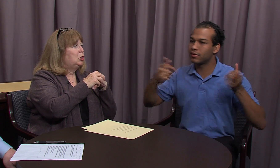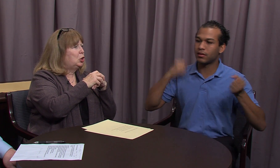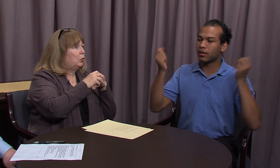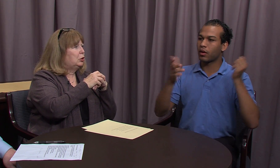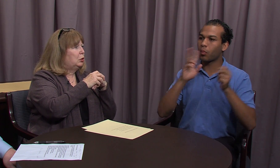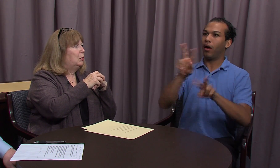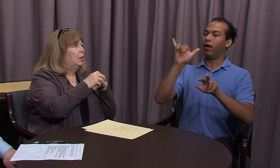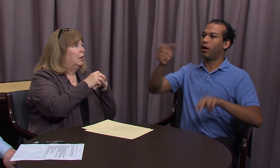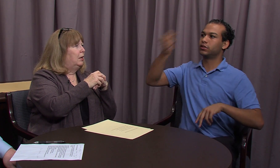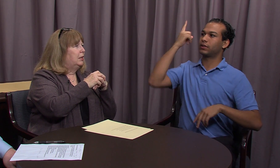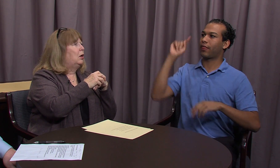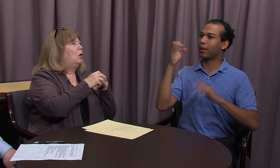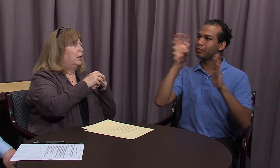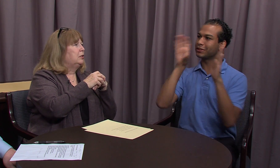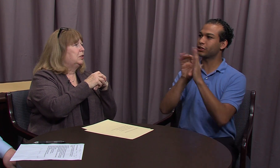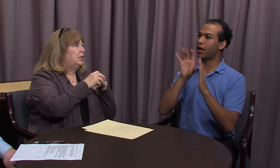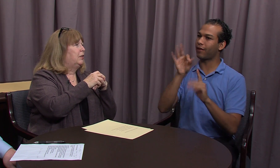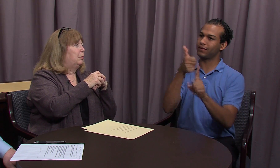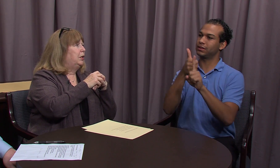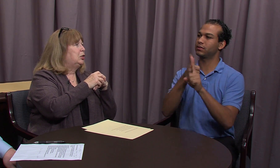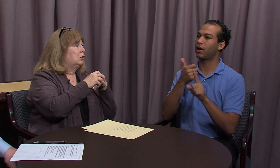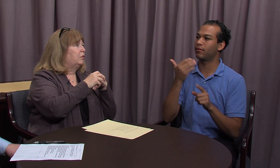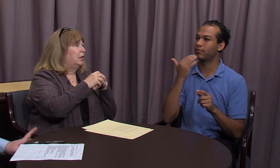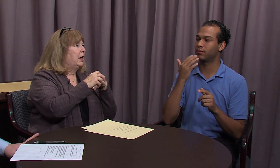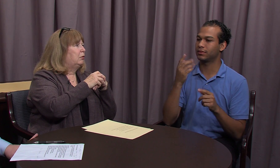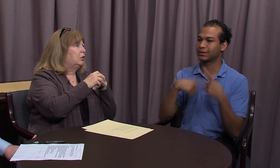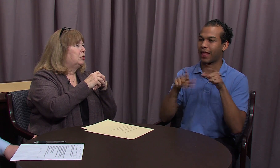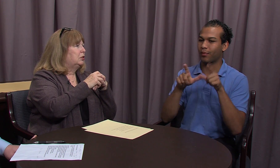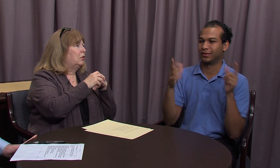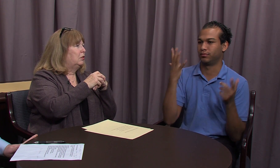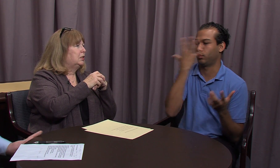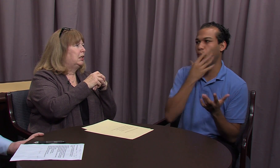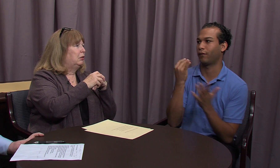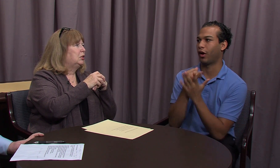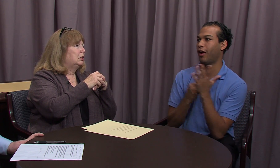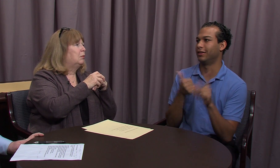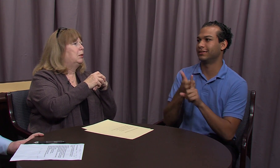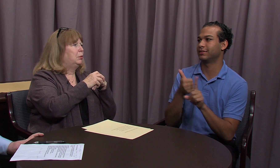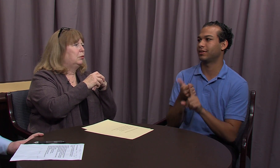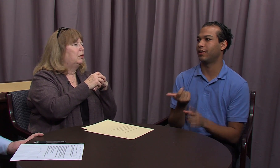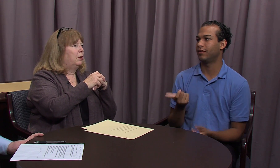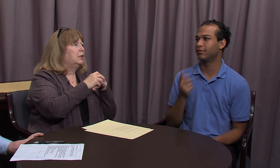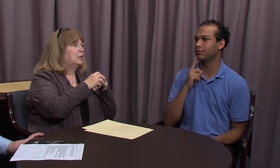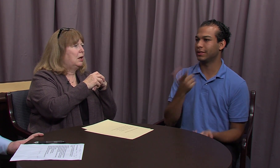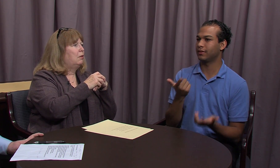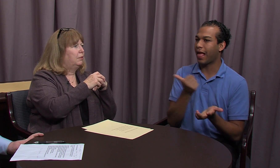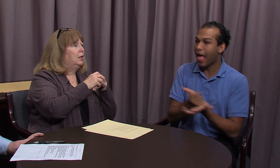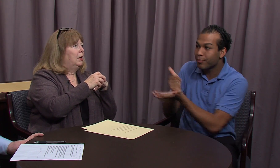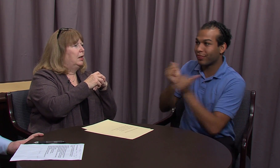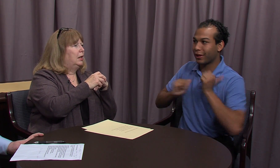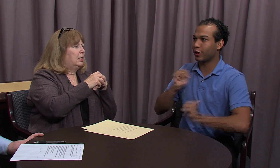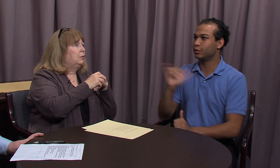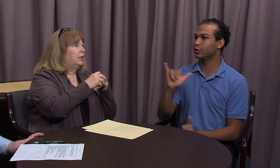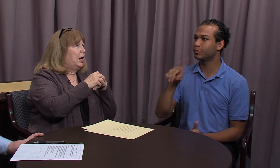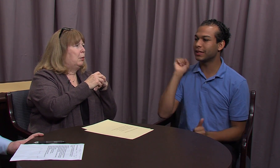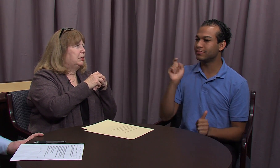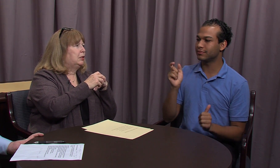show it to you. And they say, oh, I understand the picture of the language. So sign language is a beautiful art in itself. And it really helps theater,